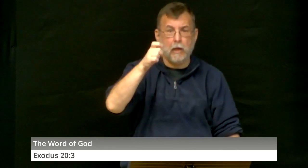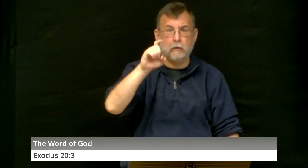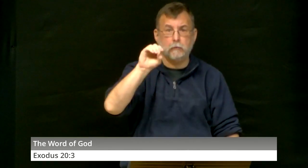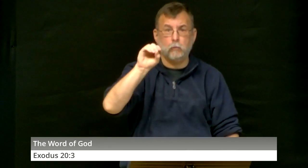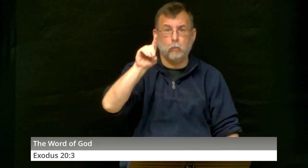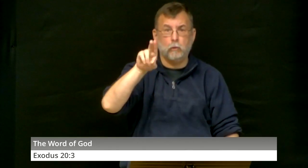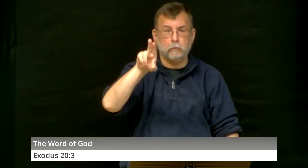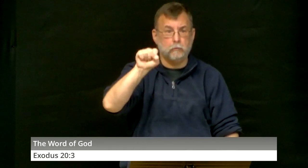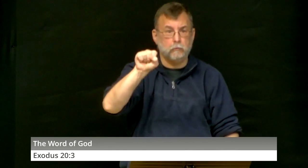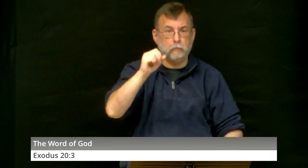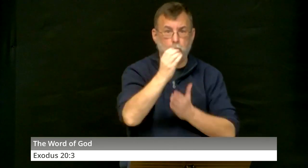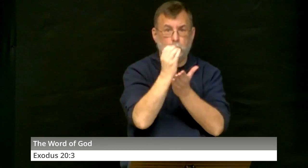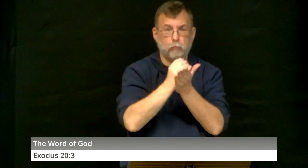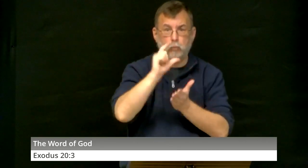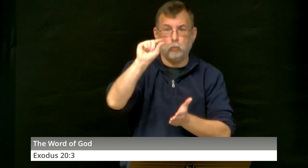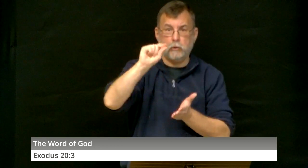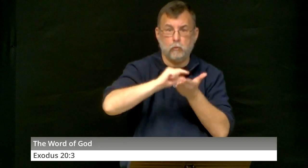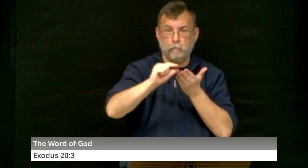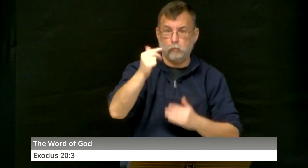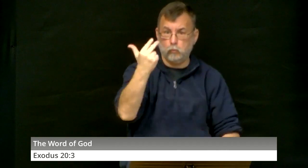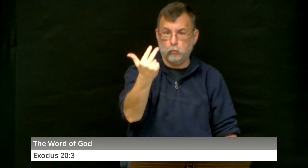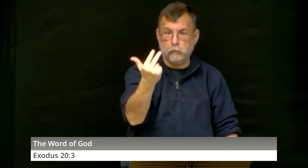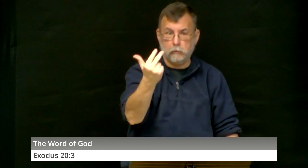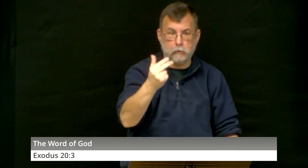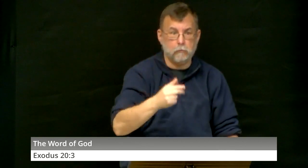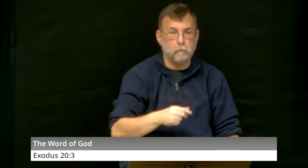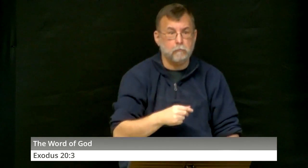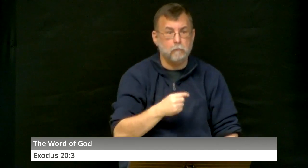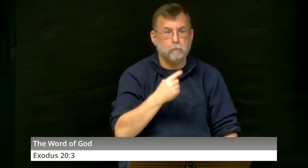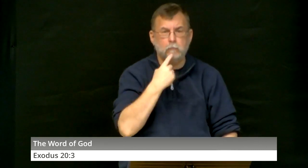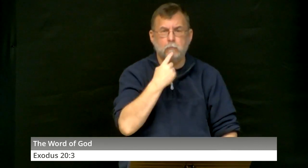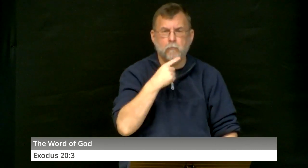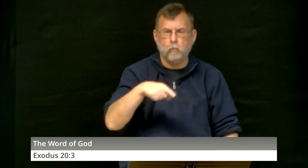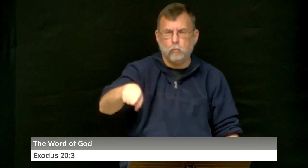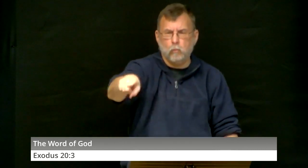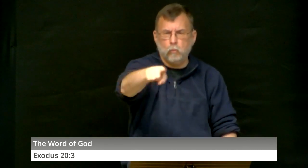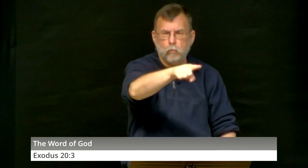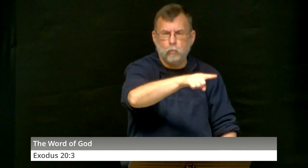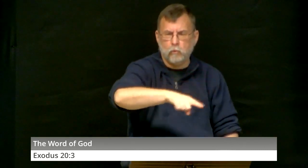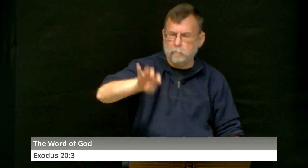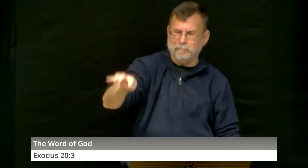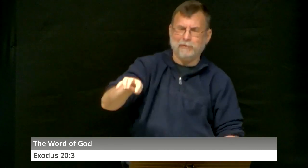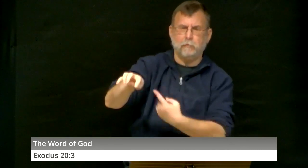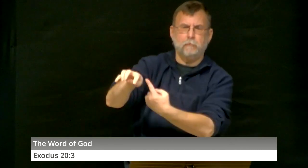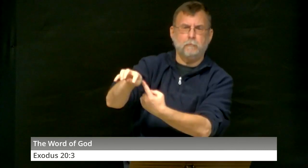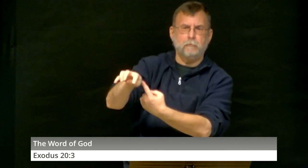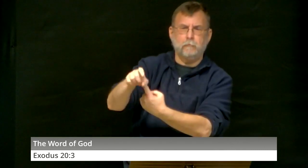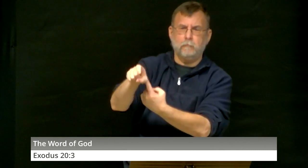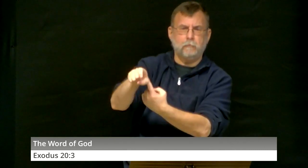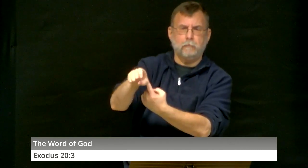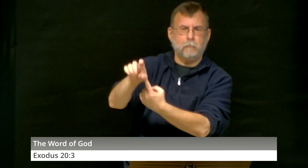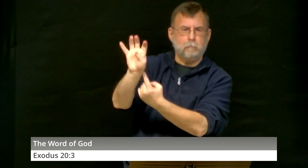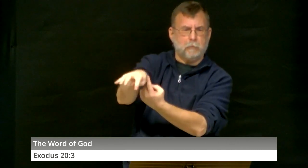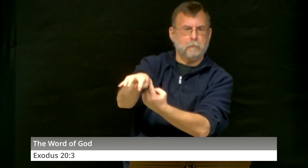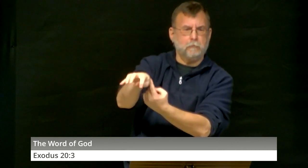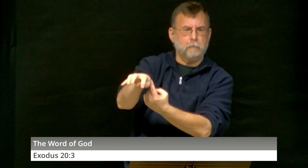Now you see this verse from Exodus chapter 20, verse 3. You must